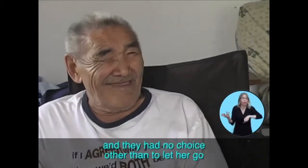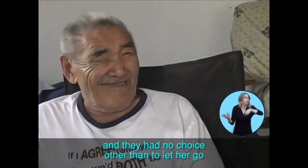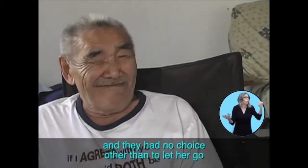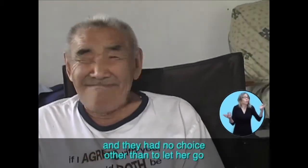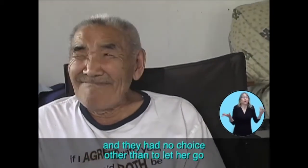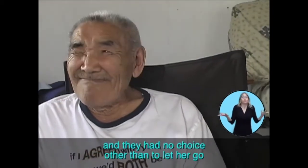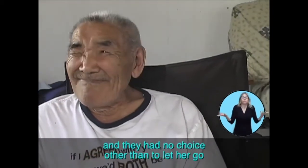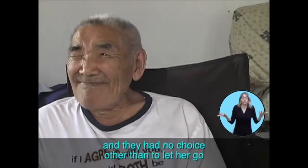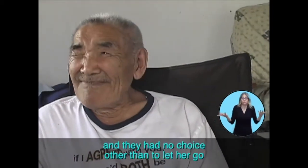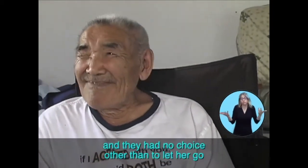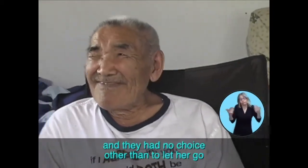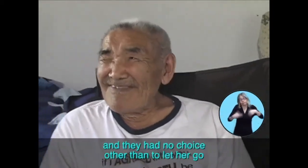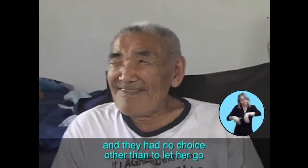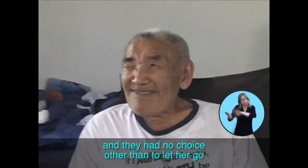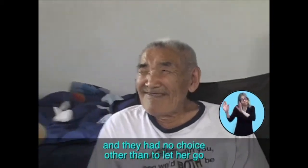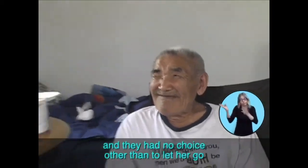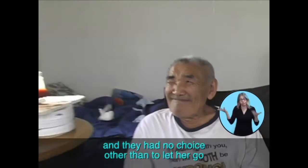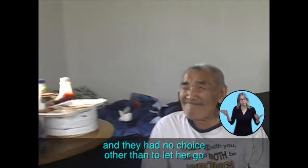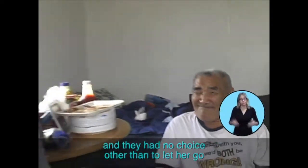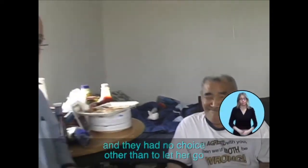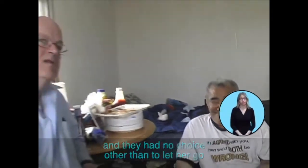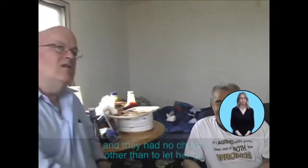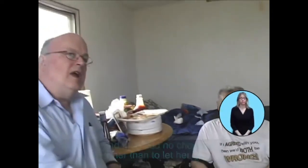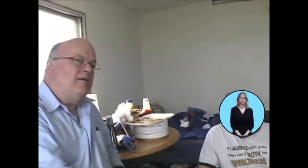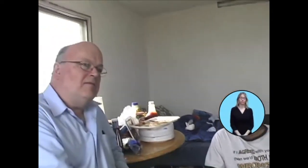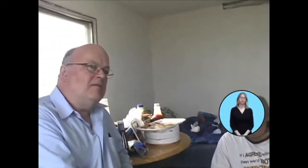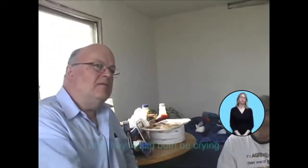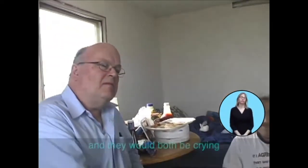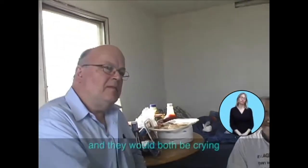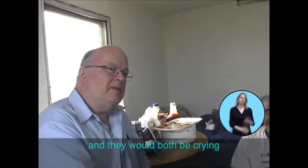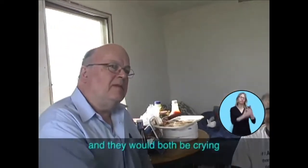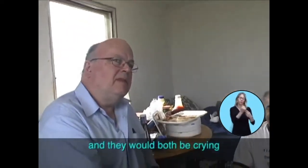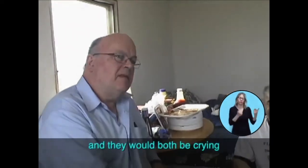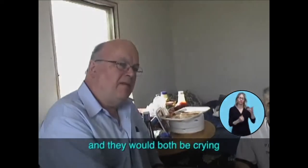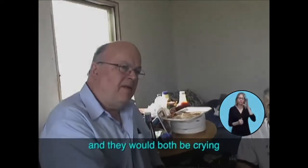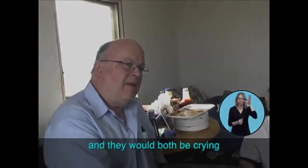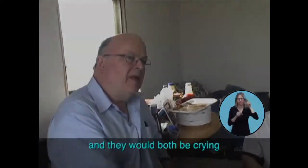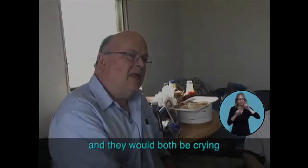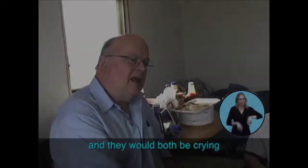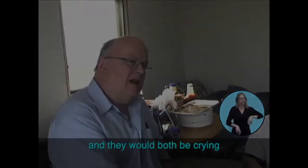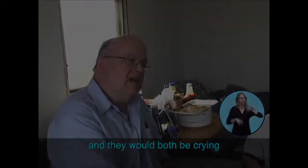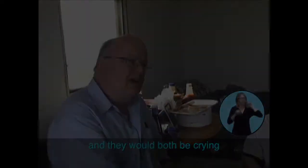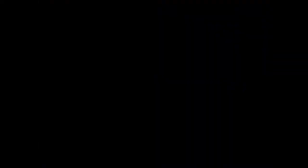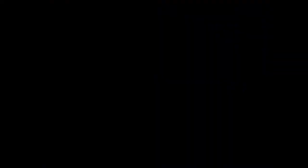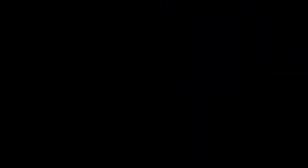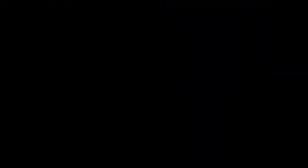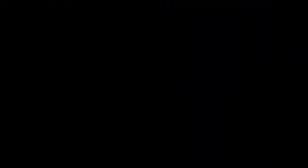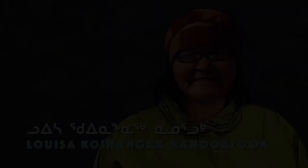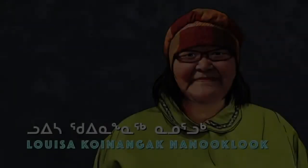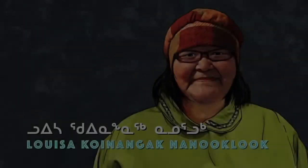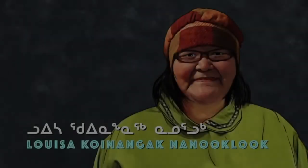and had no choice at all but to let her go, and they would both be crying.